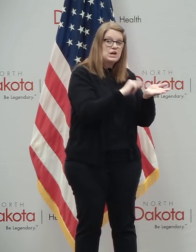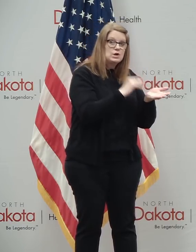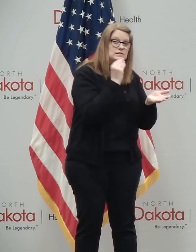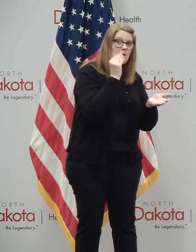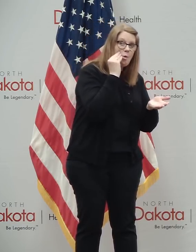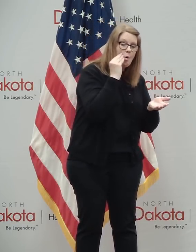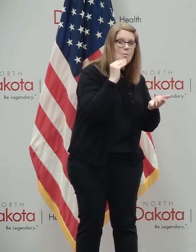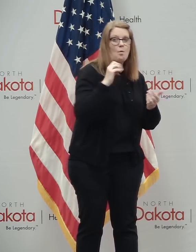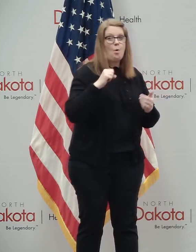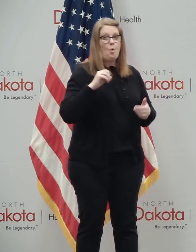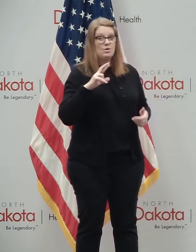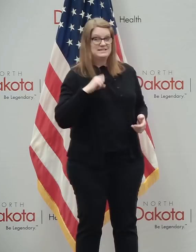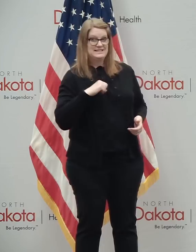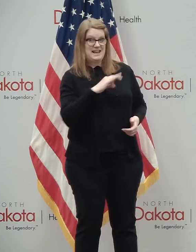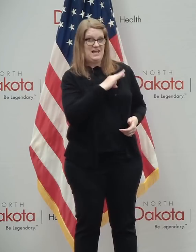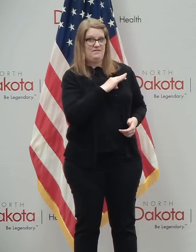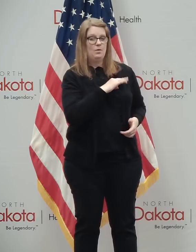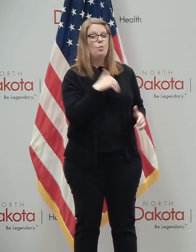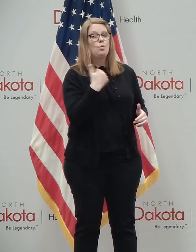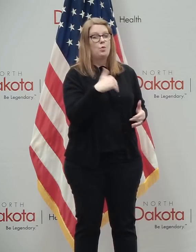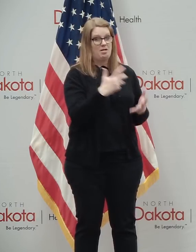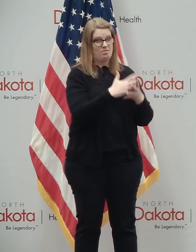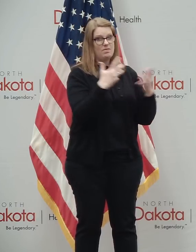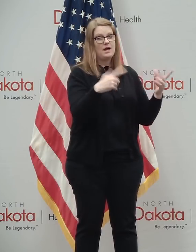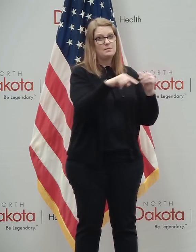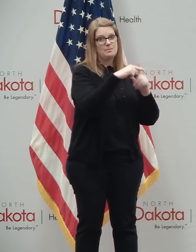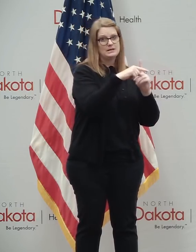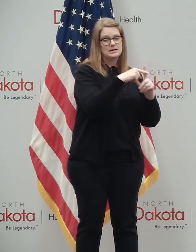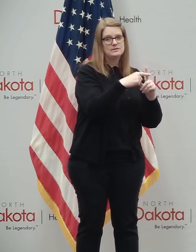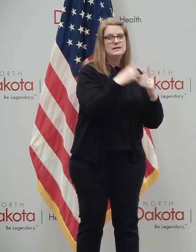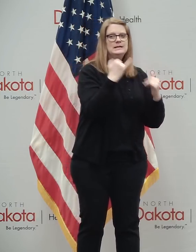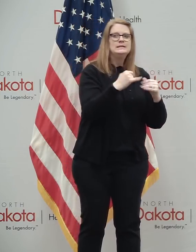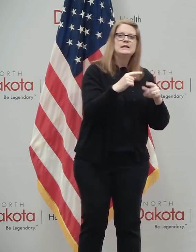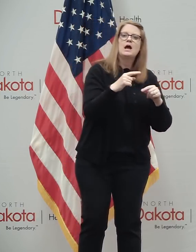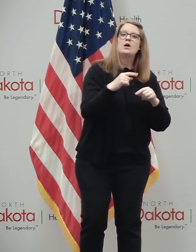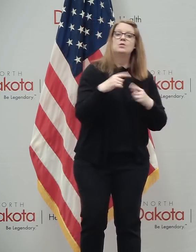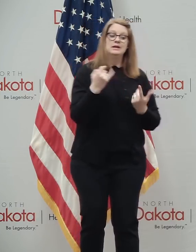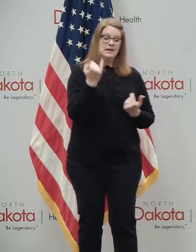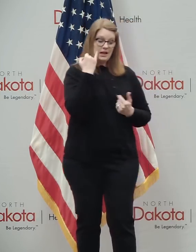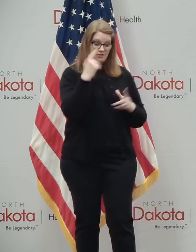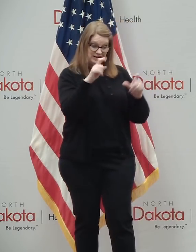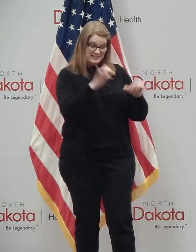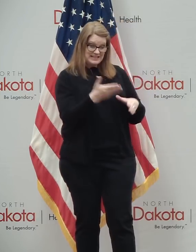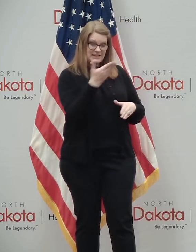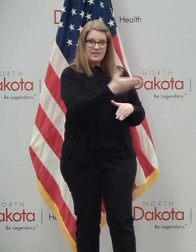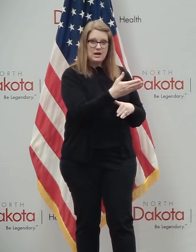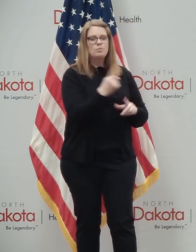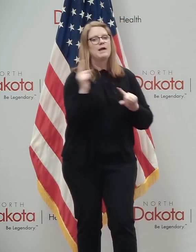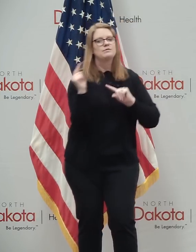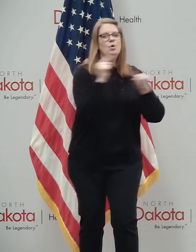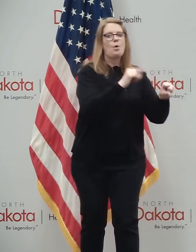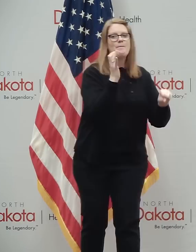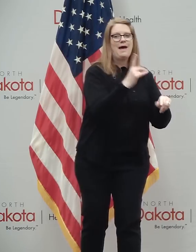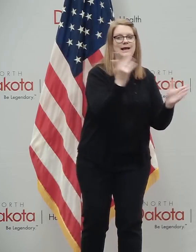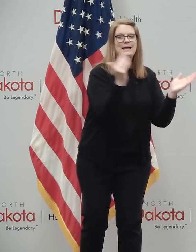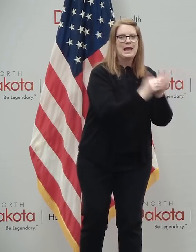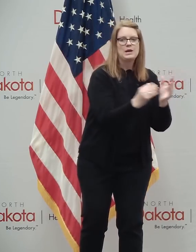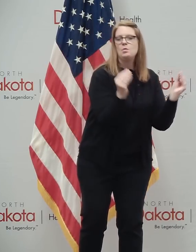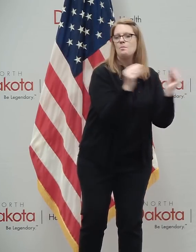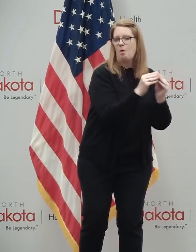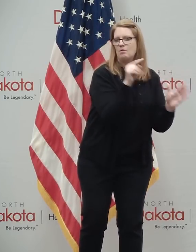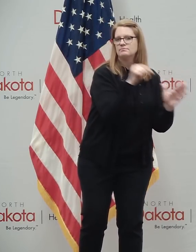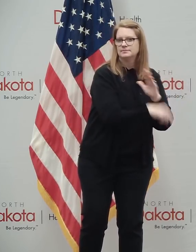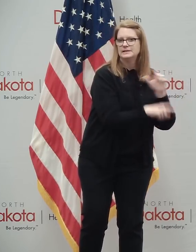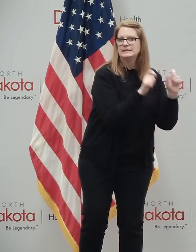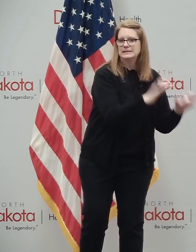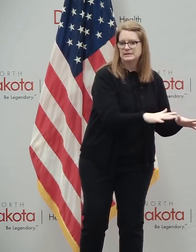staff. And so we need to go back, the places we have tested, we need to get back and do more testing. We also are going to